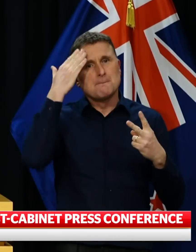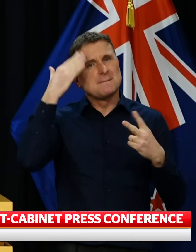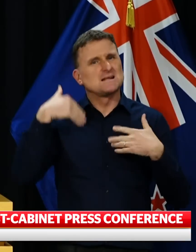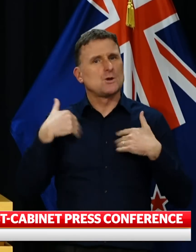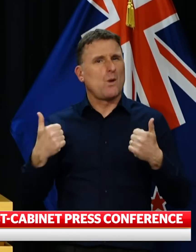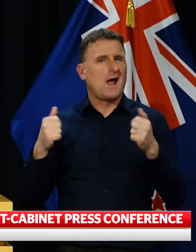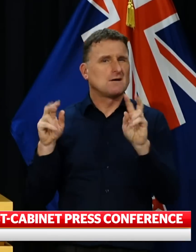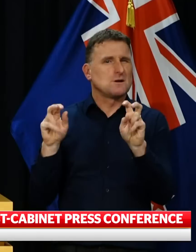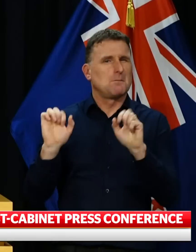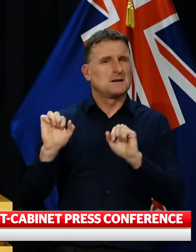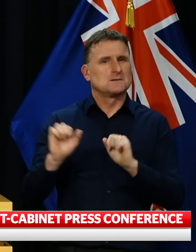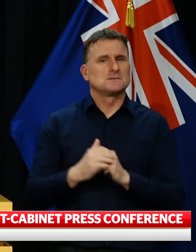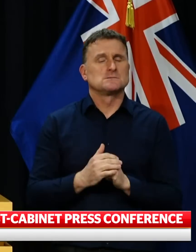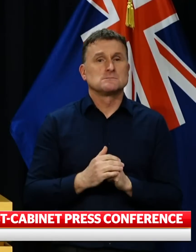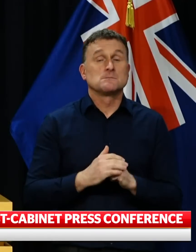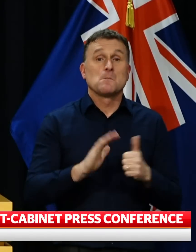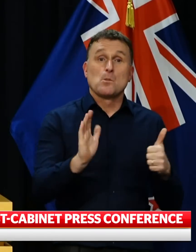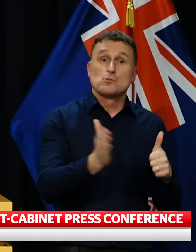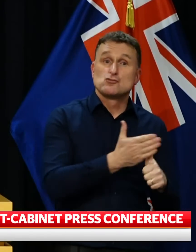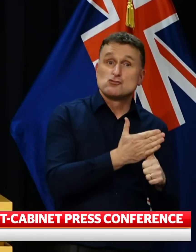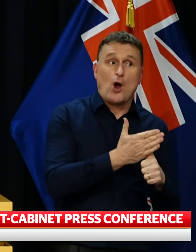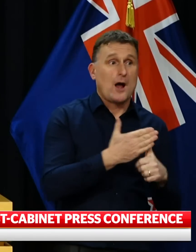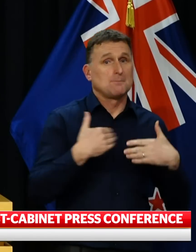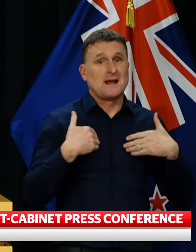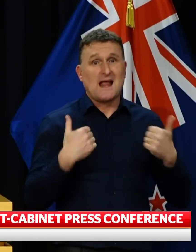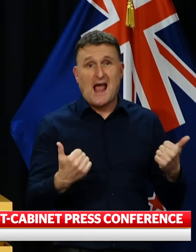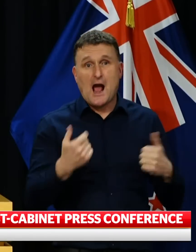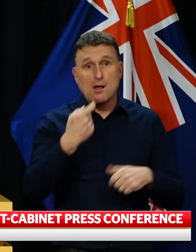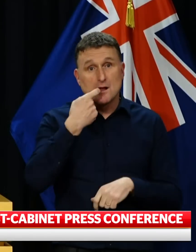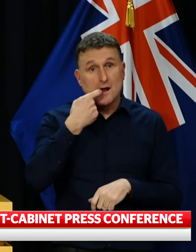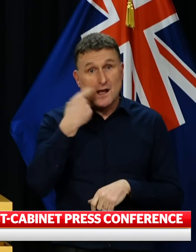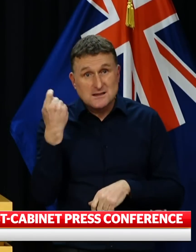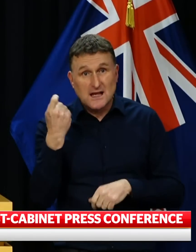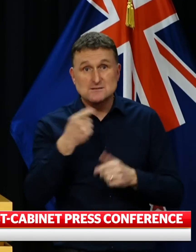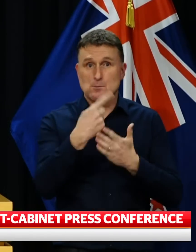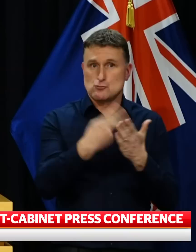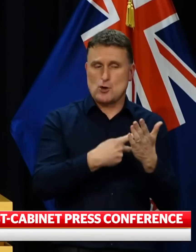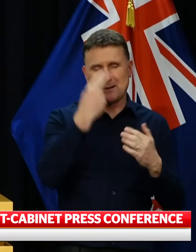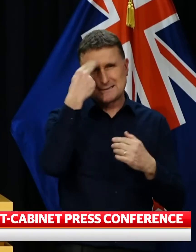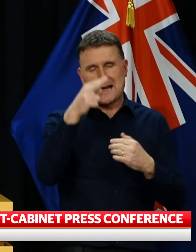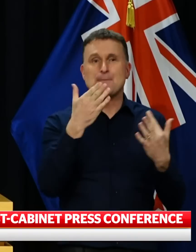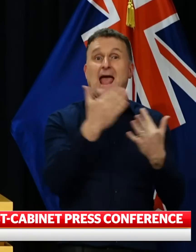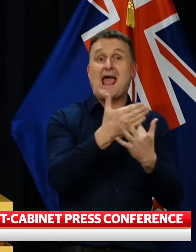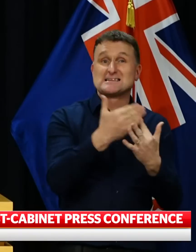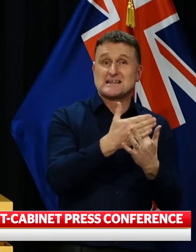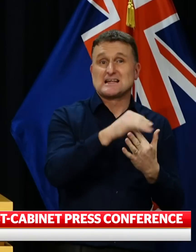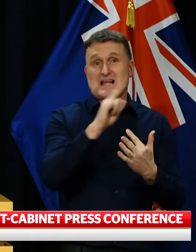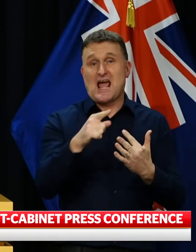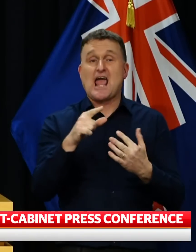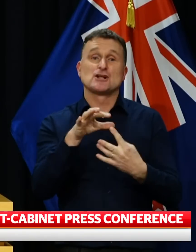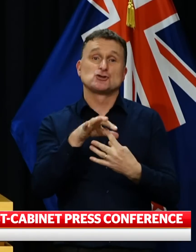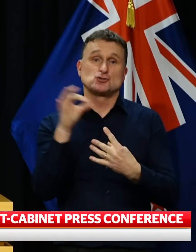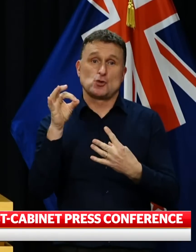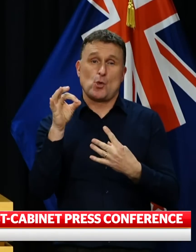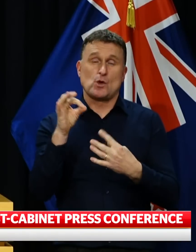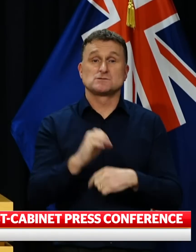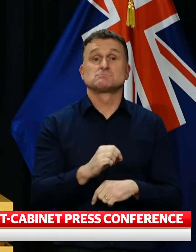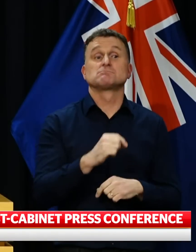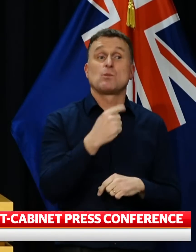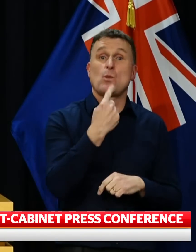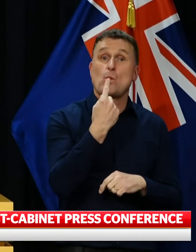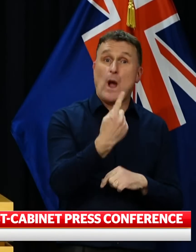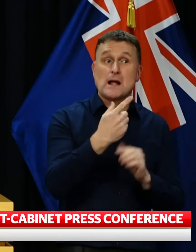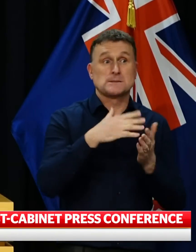health. Primary health and addiction program Access and Choice has hit the 1 millionth mental wellbeing